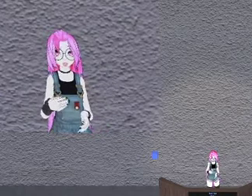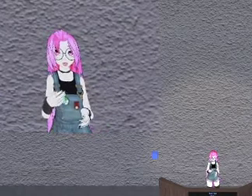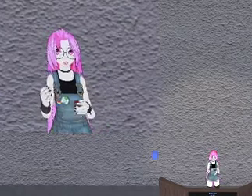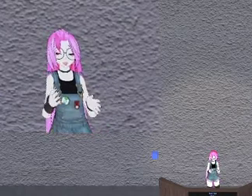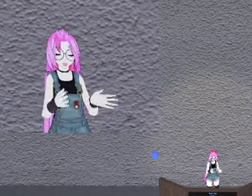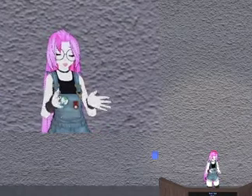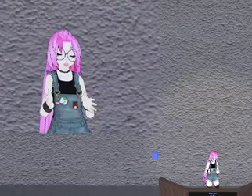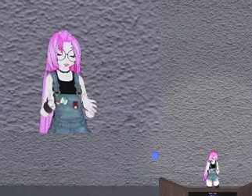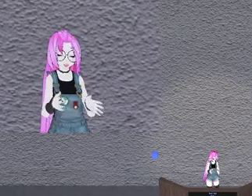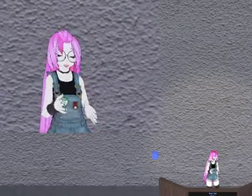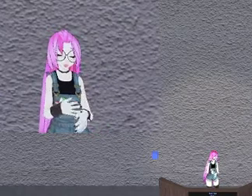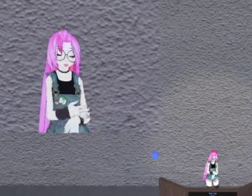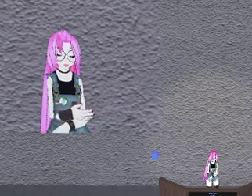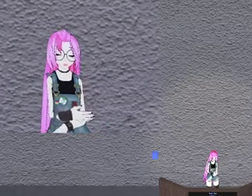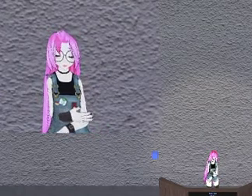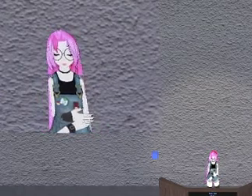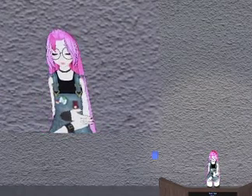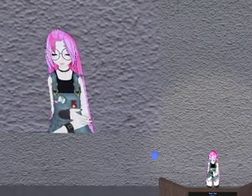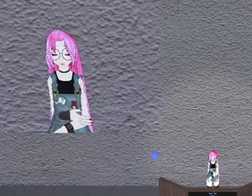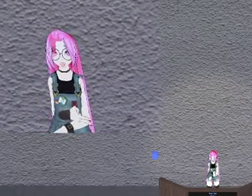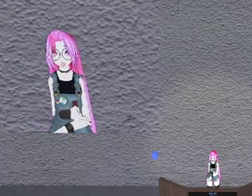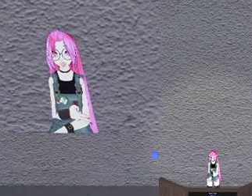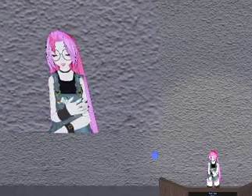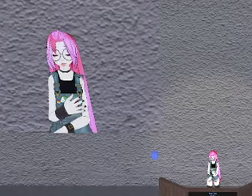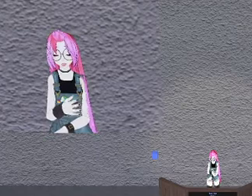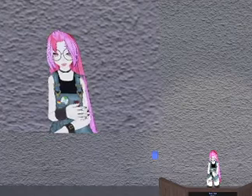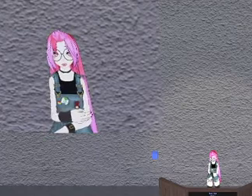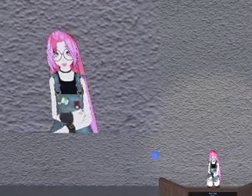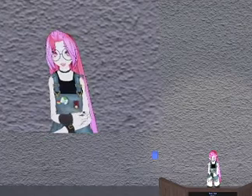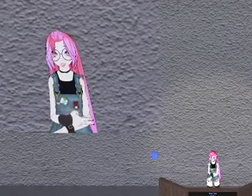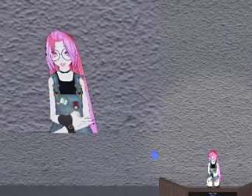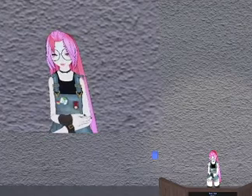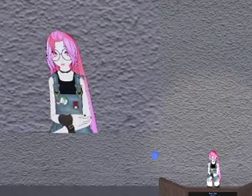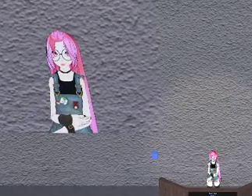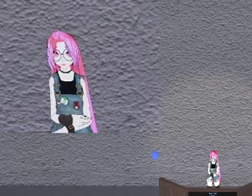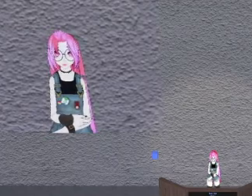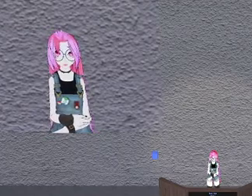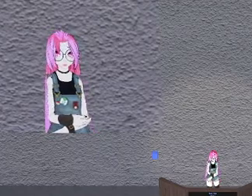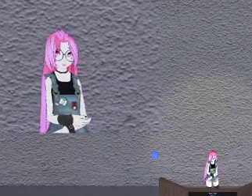Like, I'd say be lenient with go. Yeah, that was a great question. Thank you.